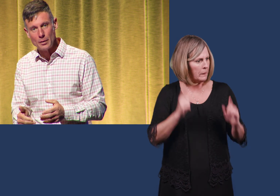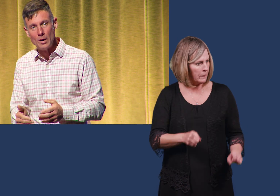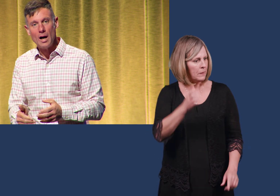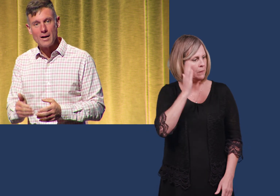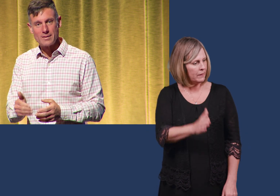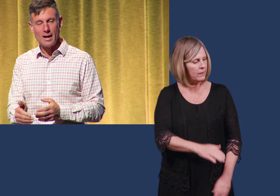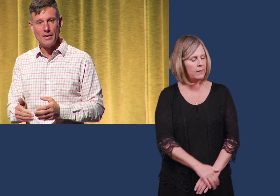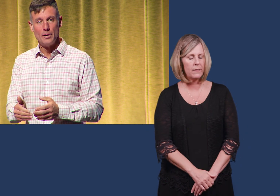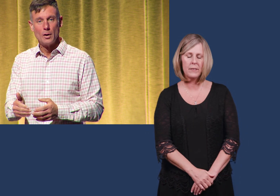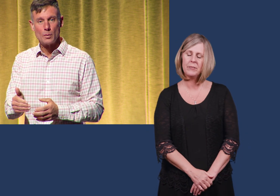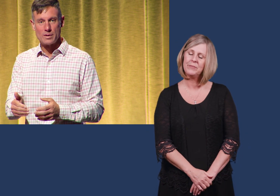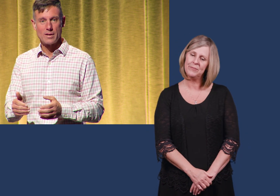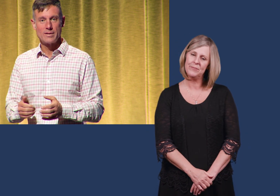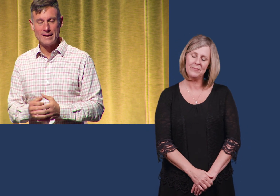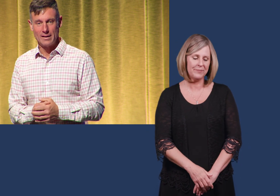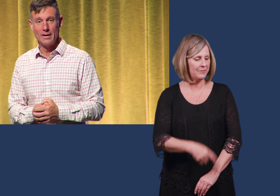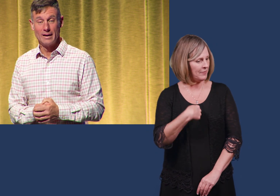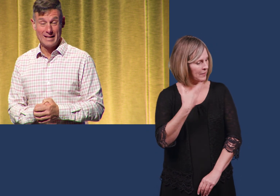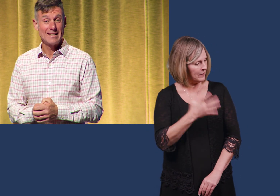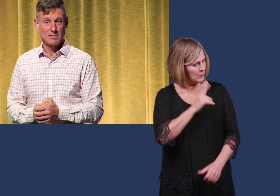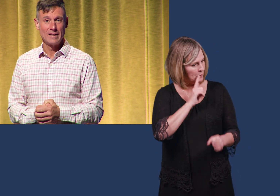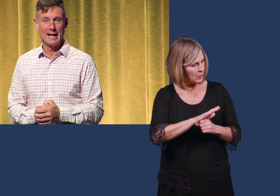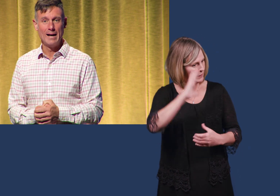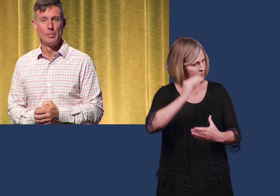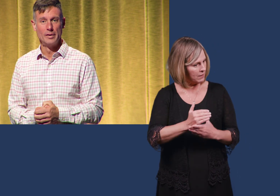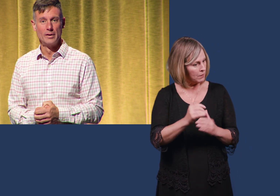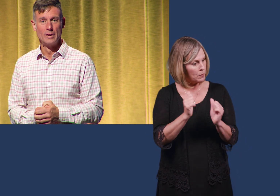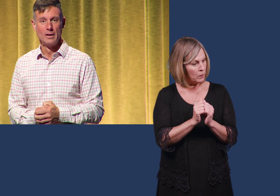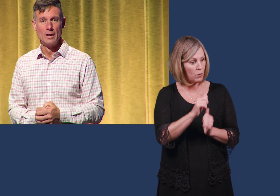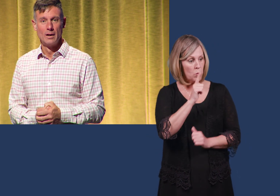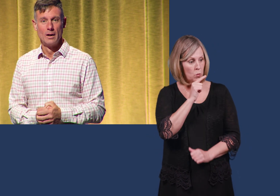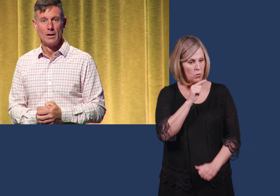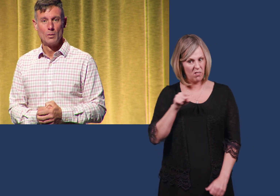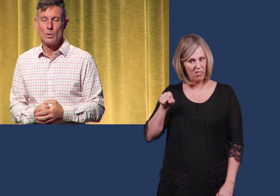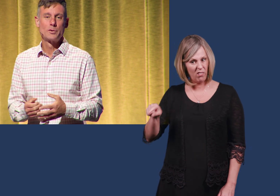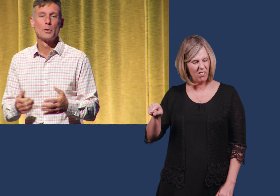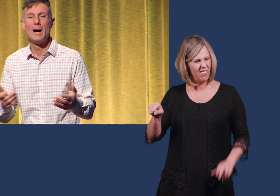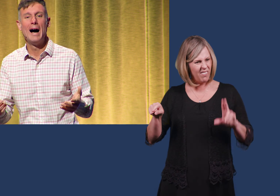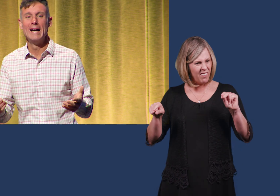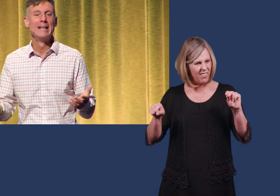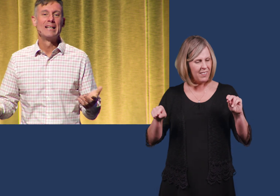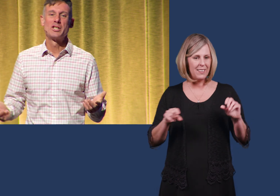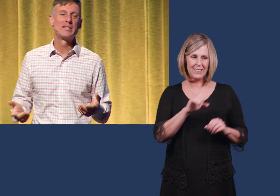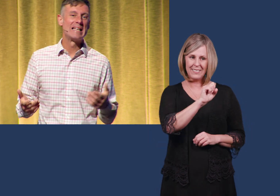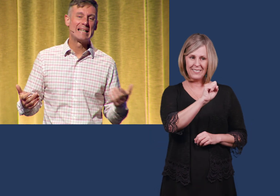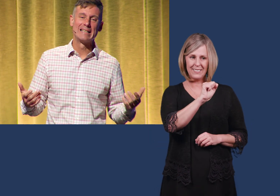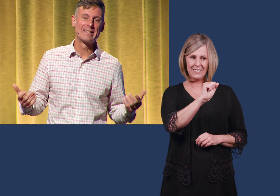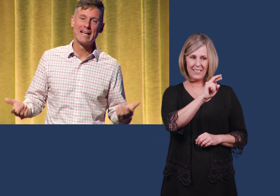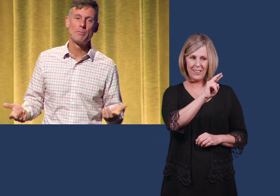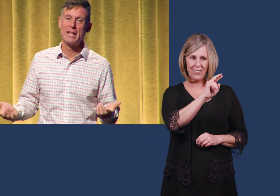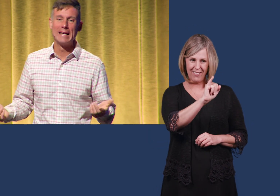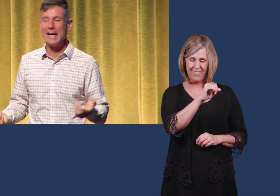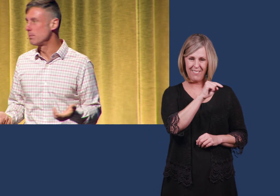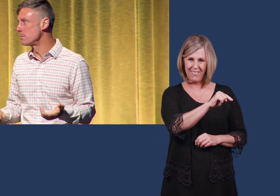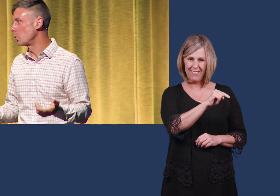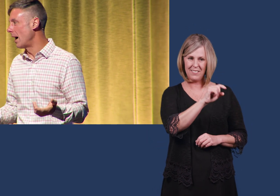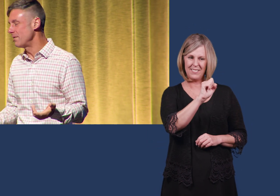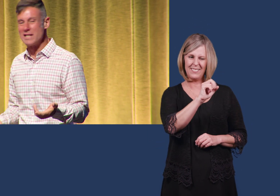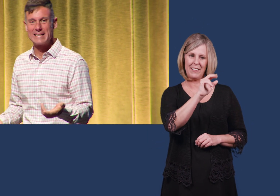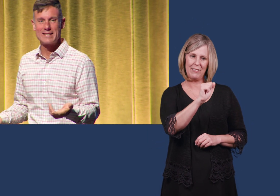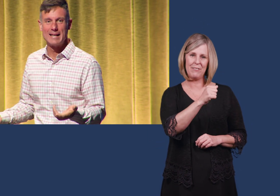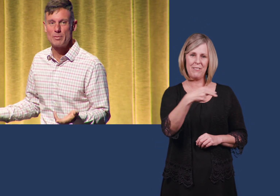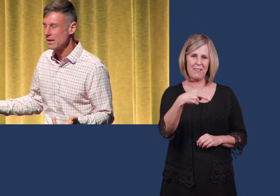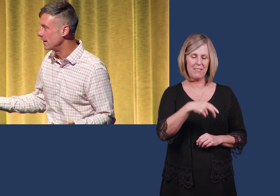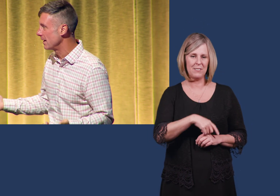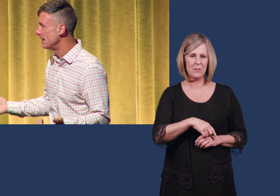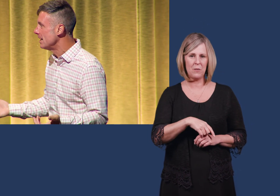promised you a son with Sarah. And that's how it's going to happen. Well, Sarai, she's thinking the same thing. Abram's wife's